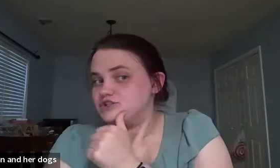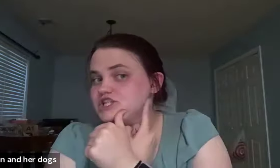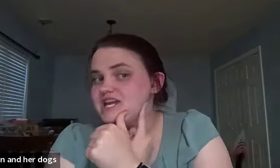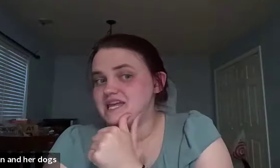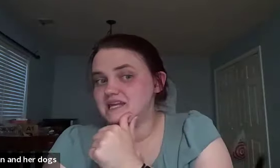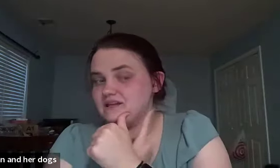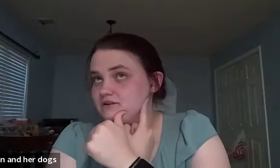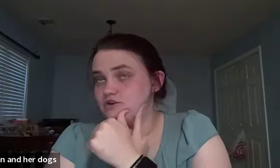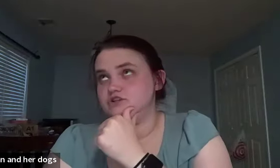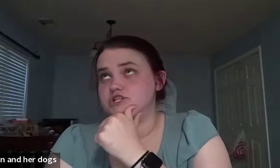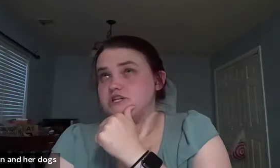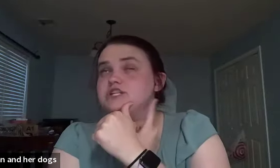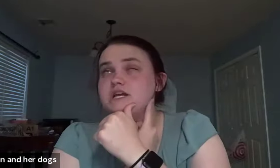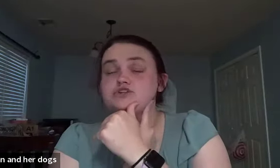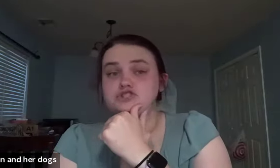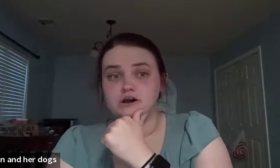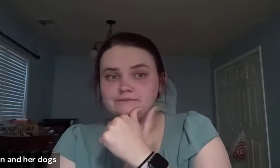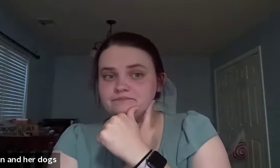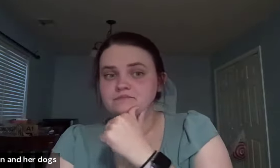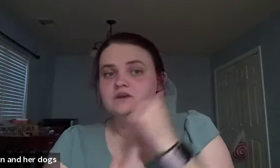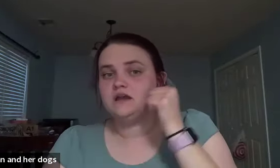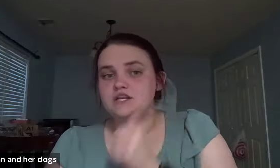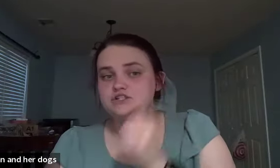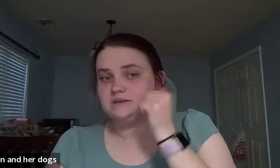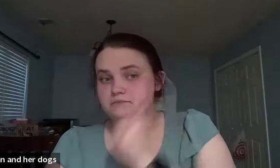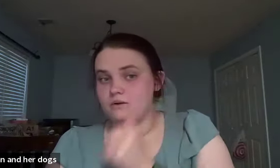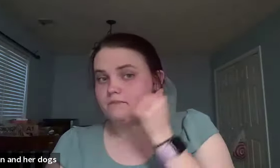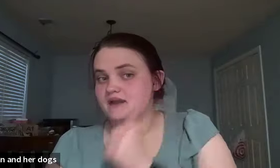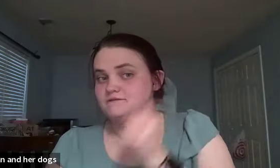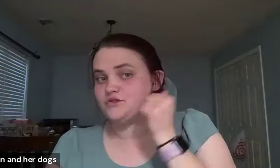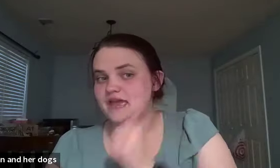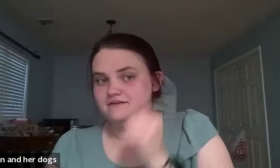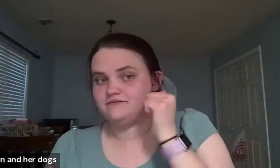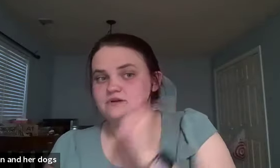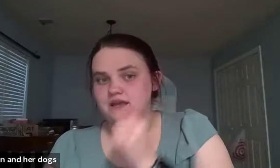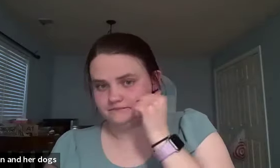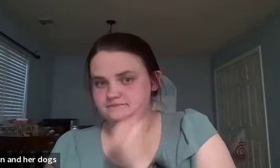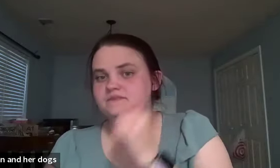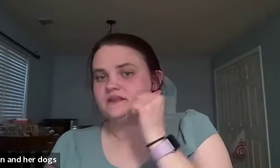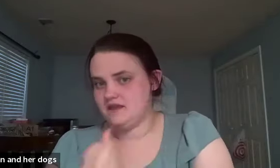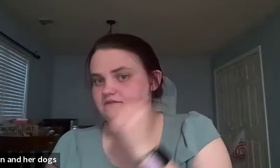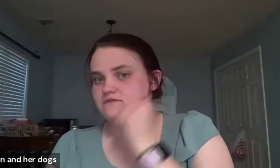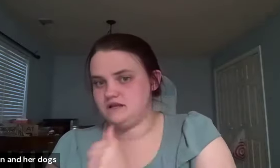your chin, your jaw. And you just keep going back and forth every day, every